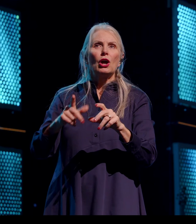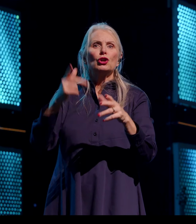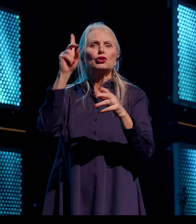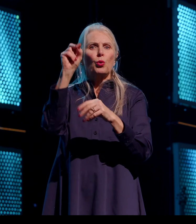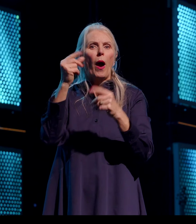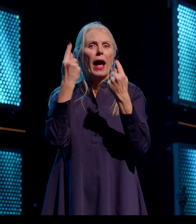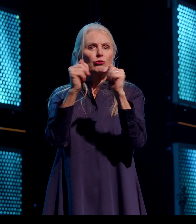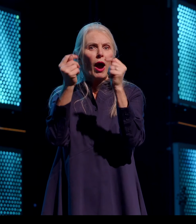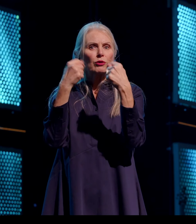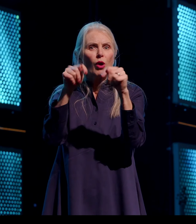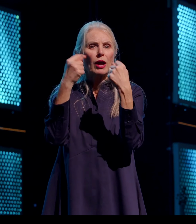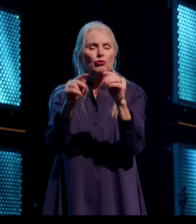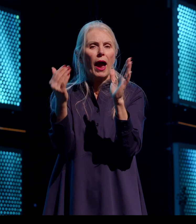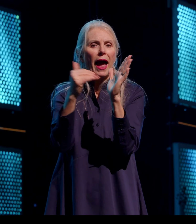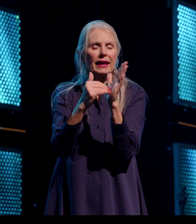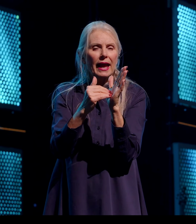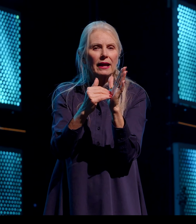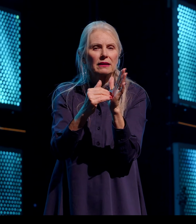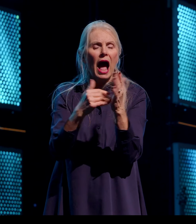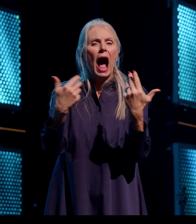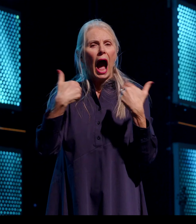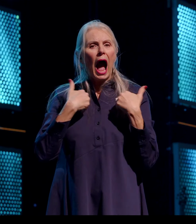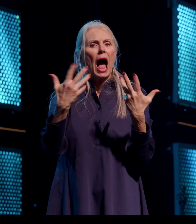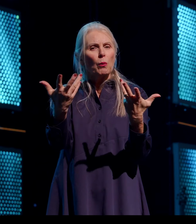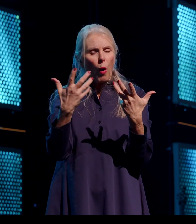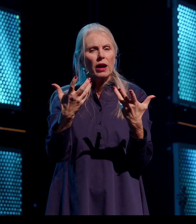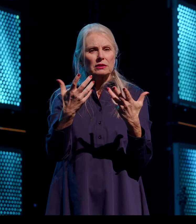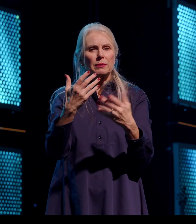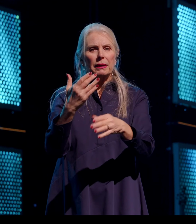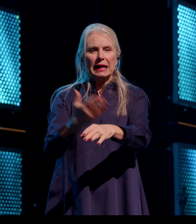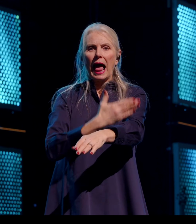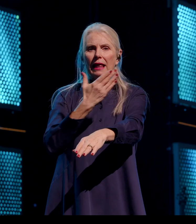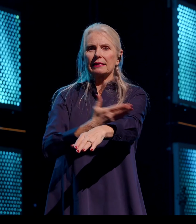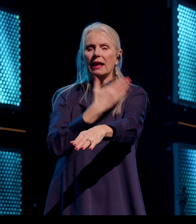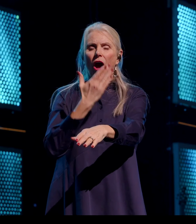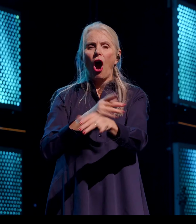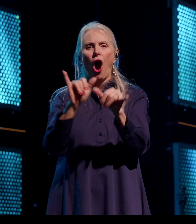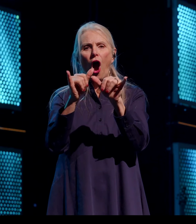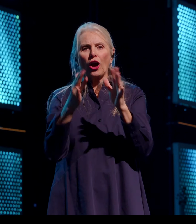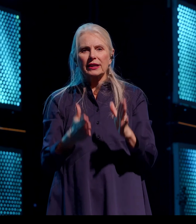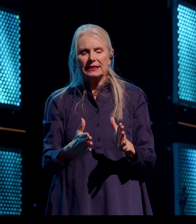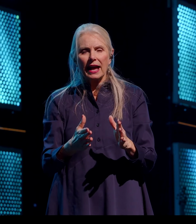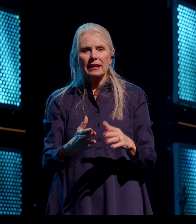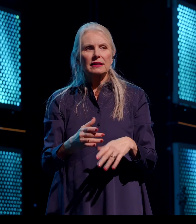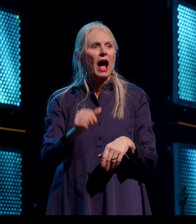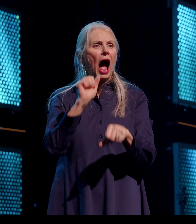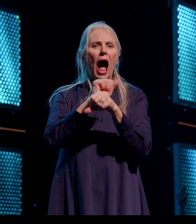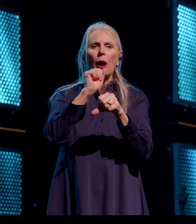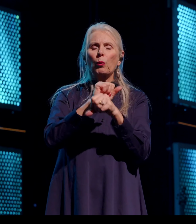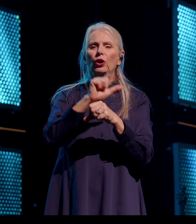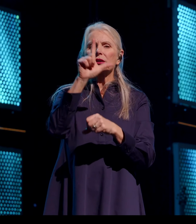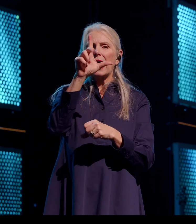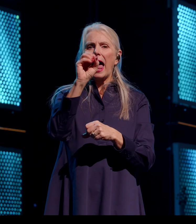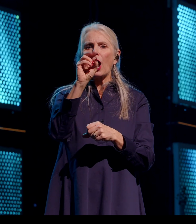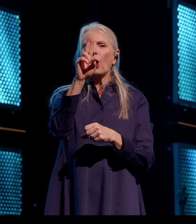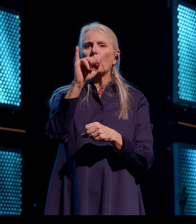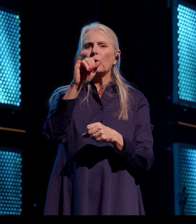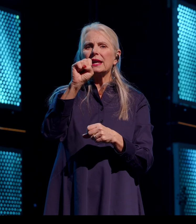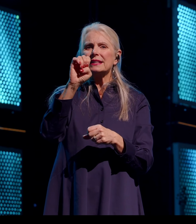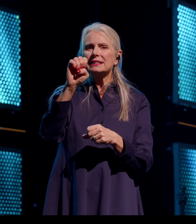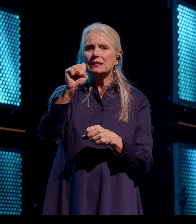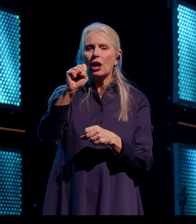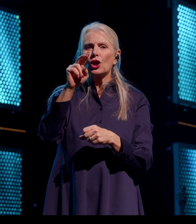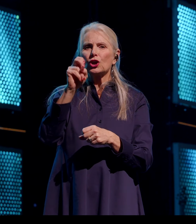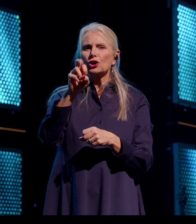keep on going? When I wanted to be a landscape architect and applied to Cal Poly Sons of Bispo, I didn't get in. I worked at Louis' nursery for some time with Juanita, loved it, down the street on Van